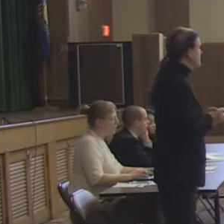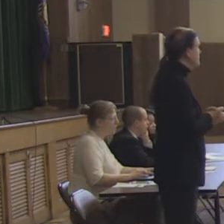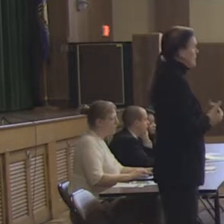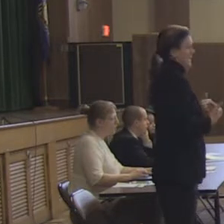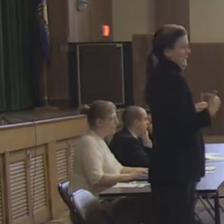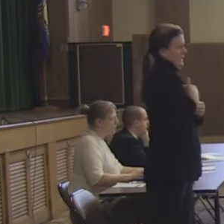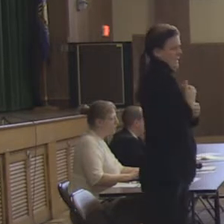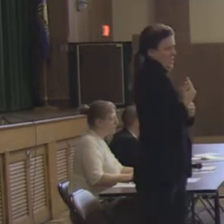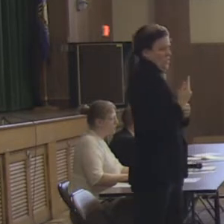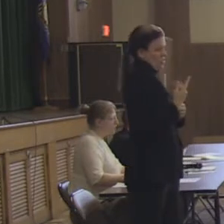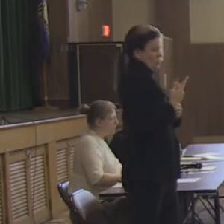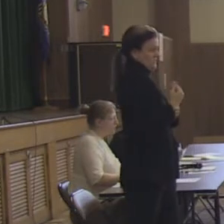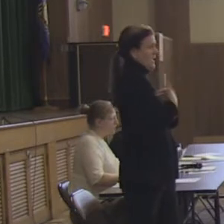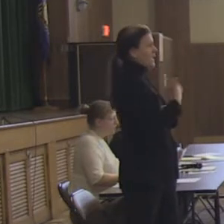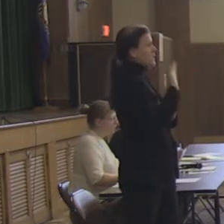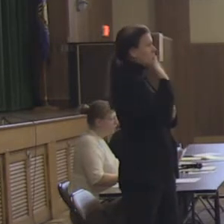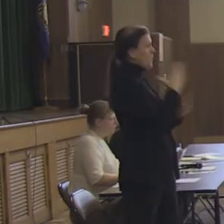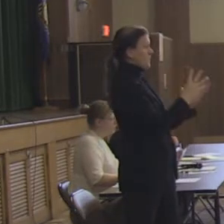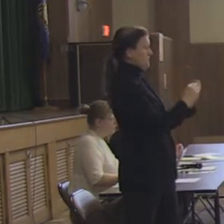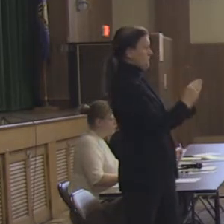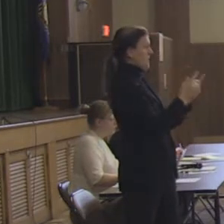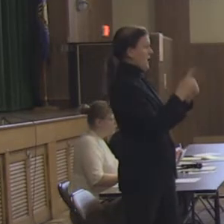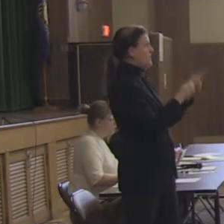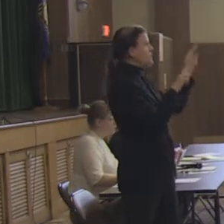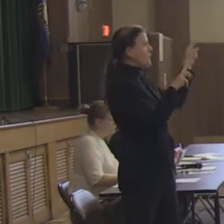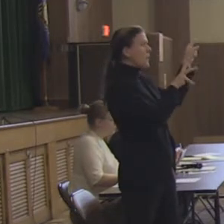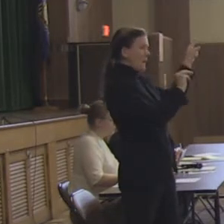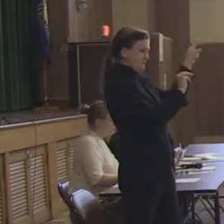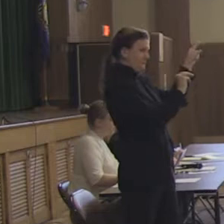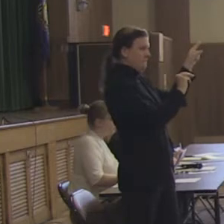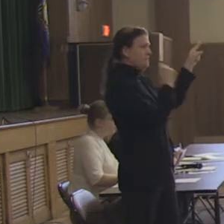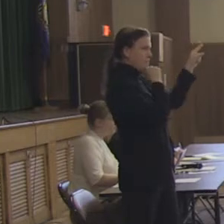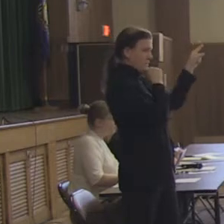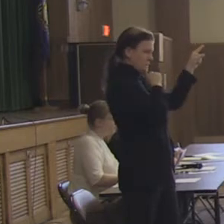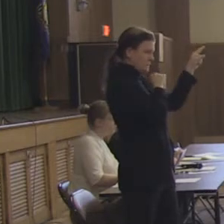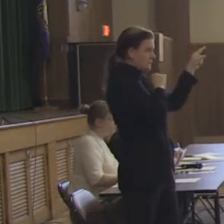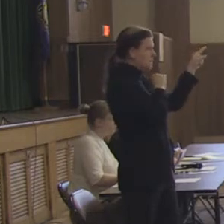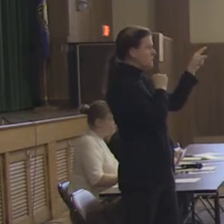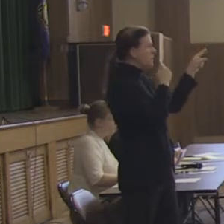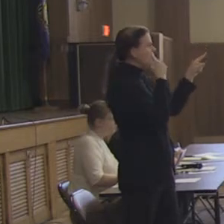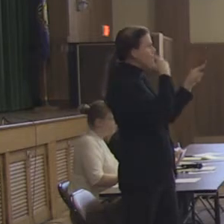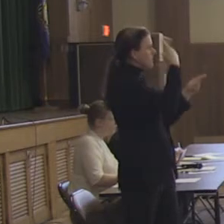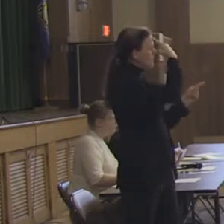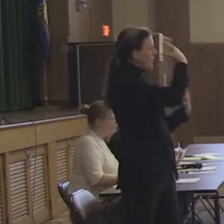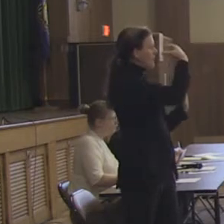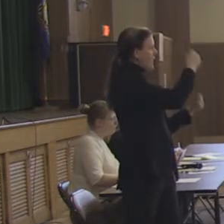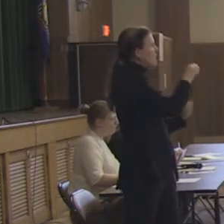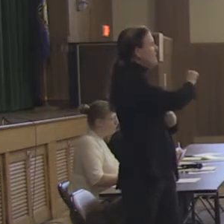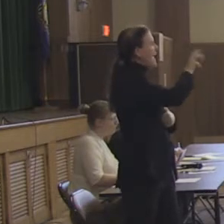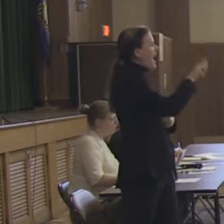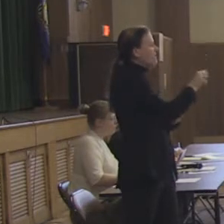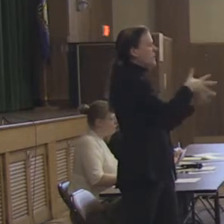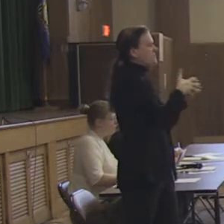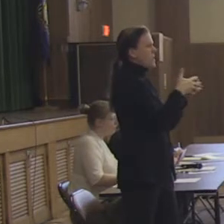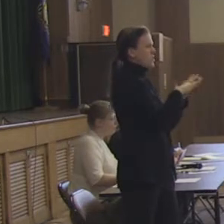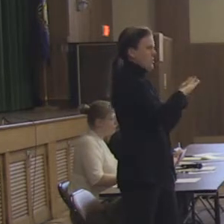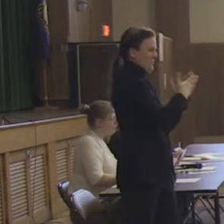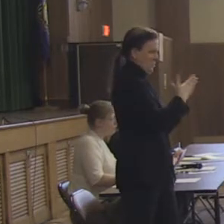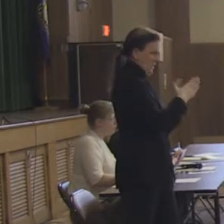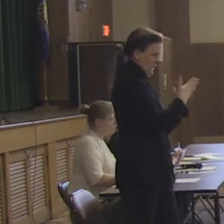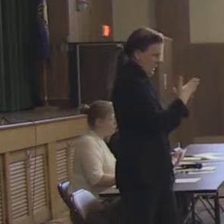Thursday, they had a really good forum held at UWM for mental health in the African American community and